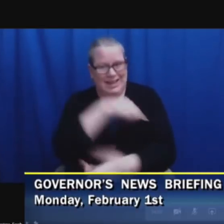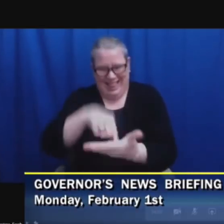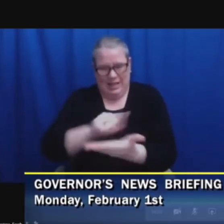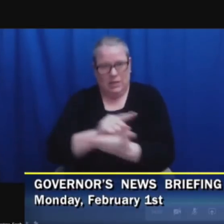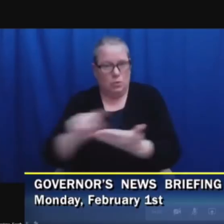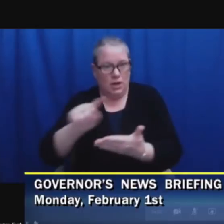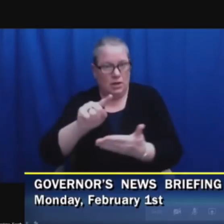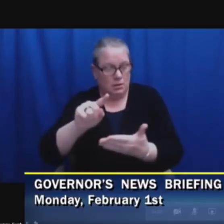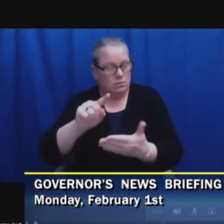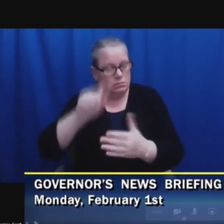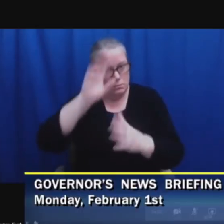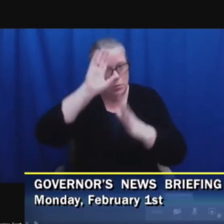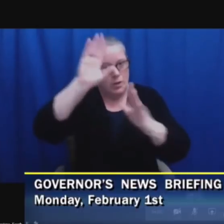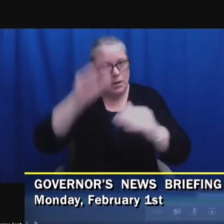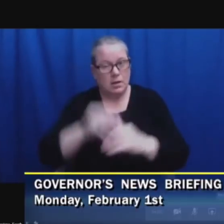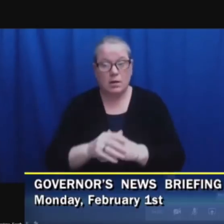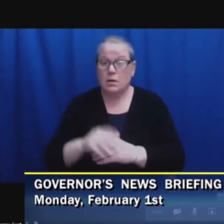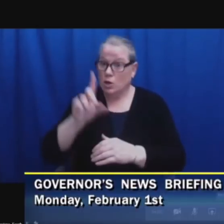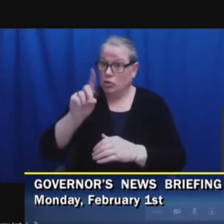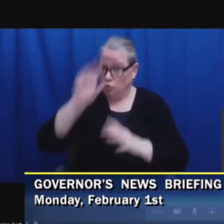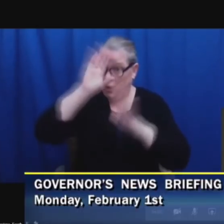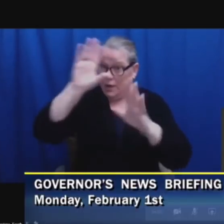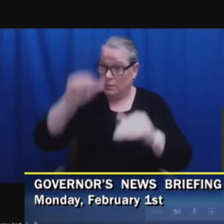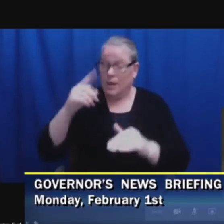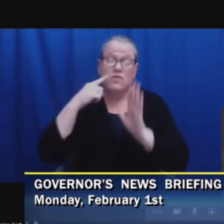vaccination sites like Rentschler to reopen in the morning?